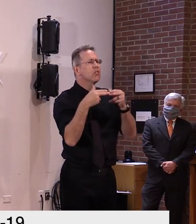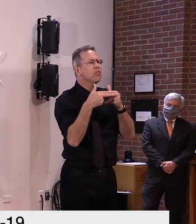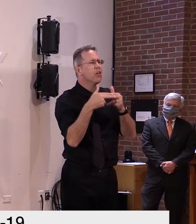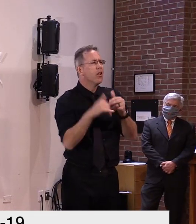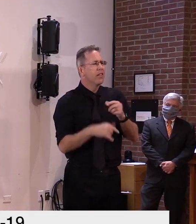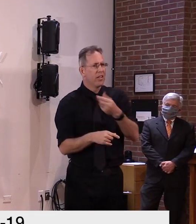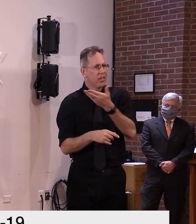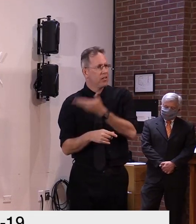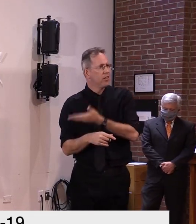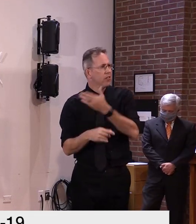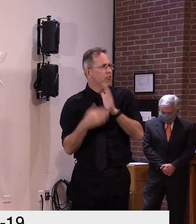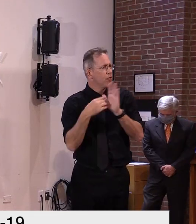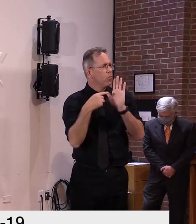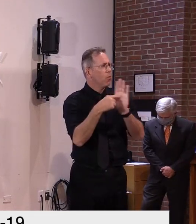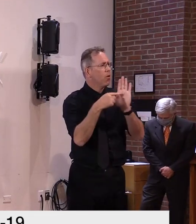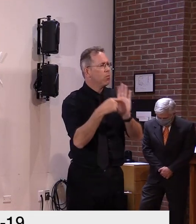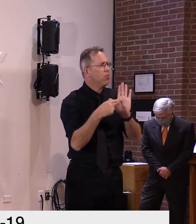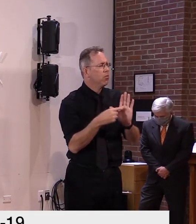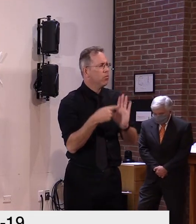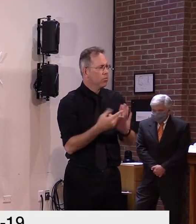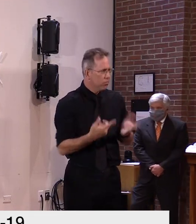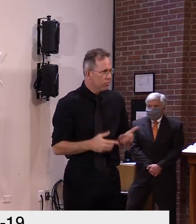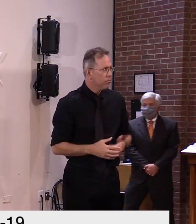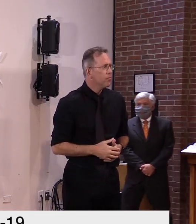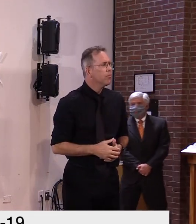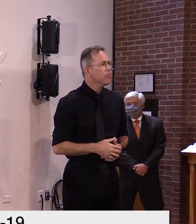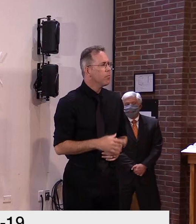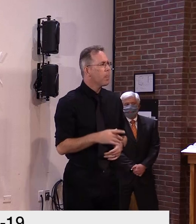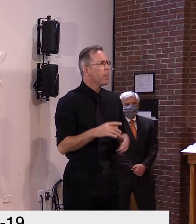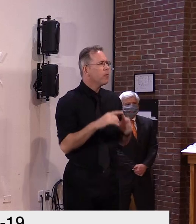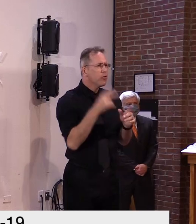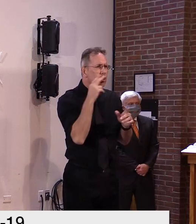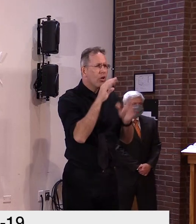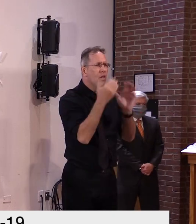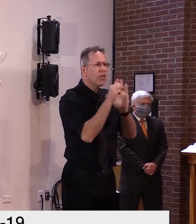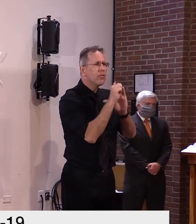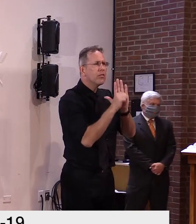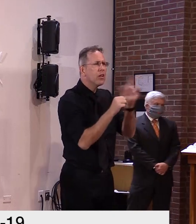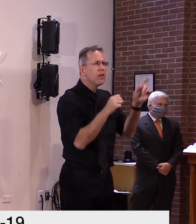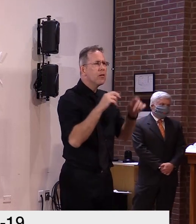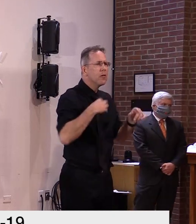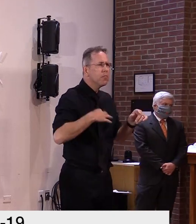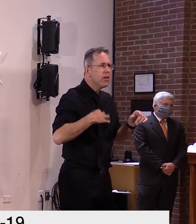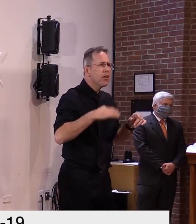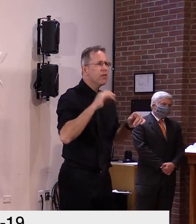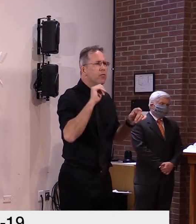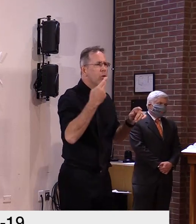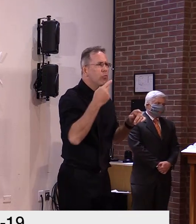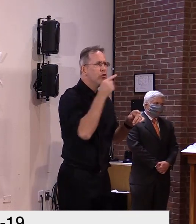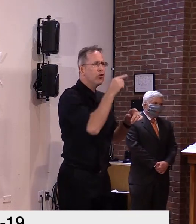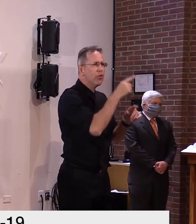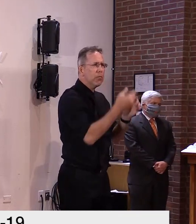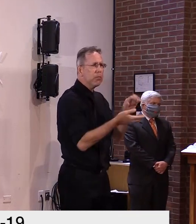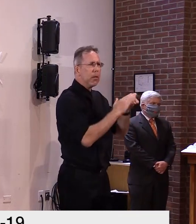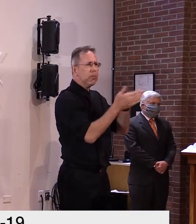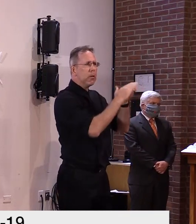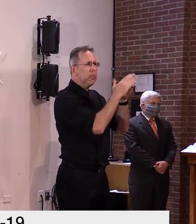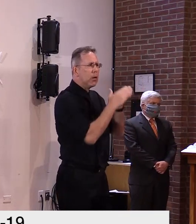So we'll see how that goes over time. That's why we watch all of these metrics very closely, literally daily.